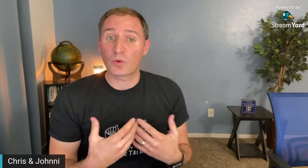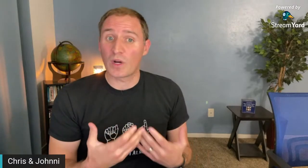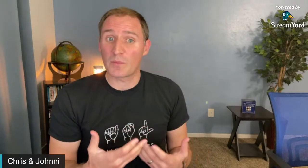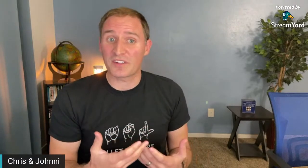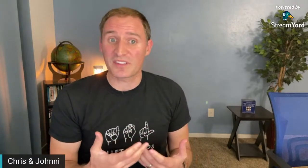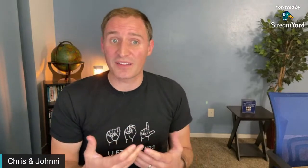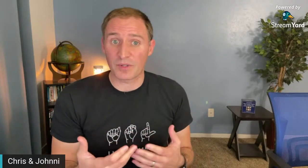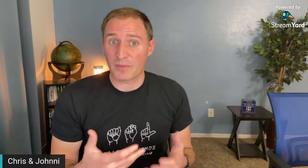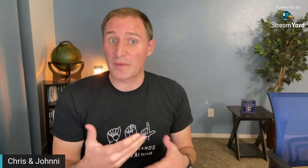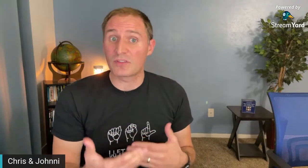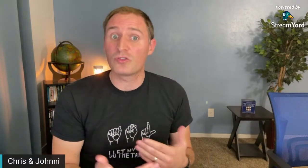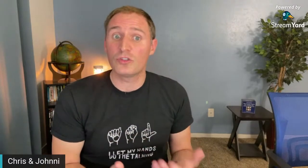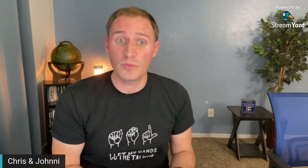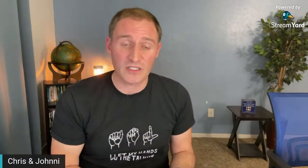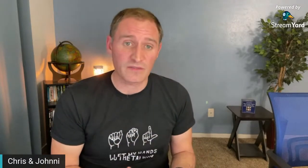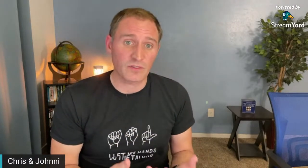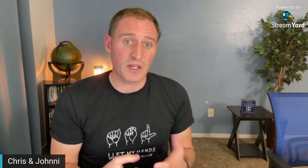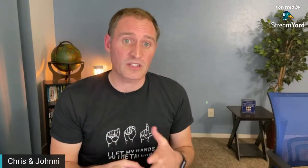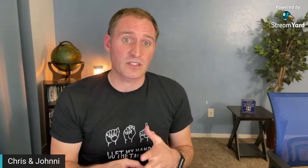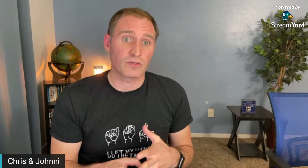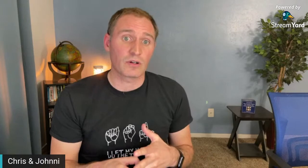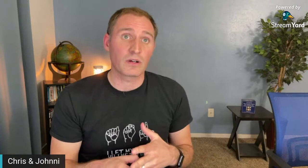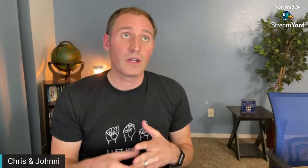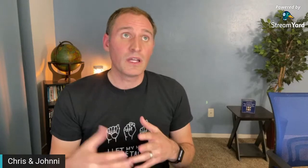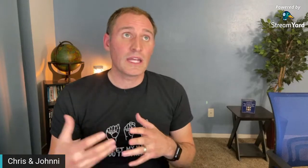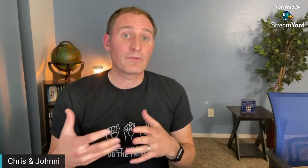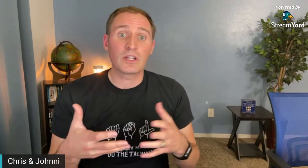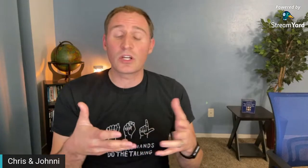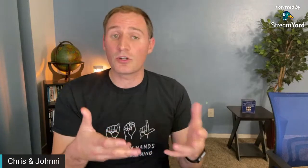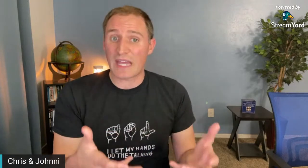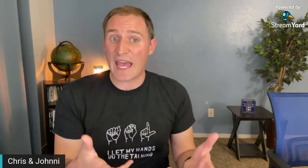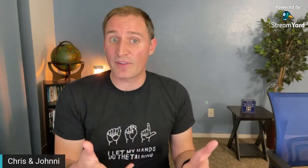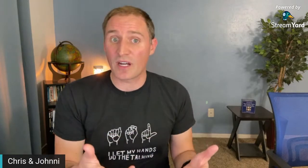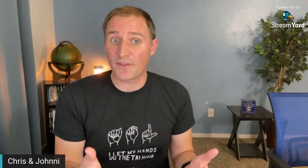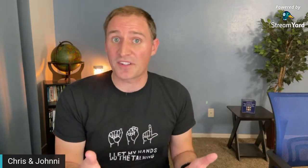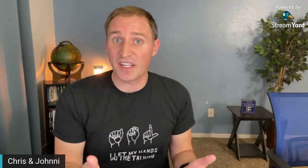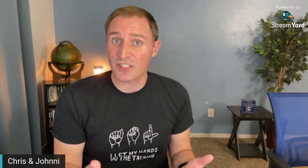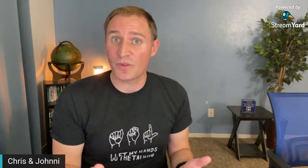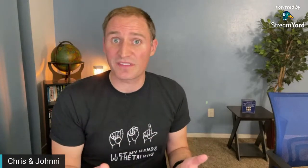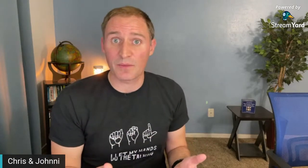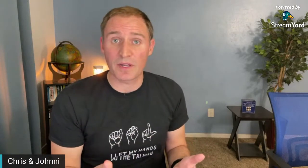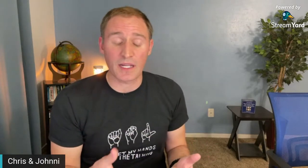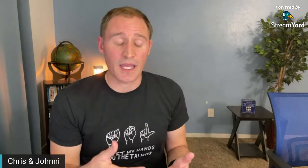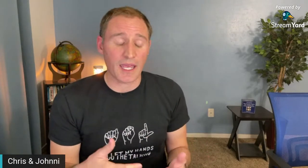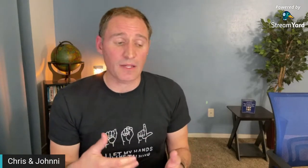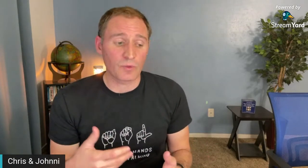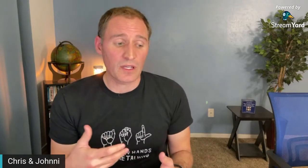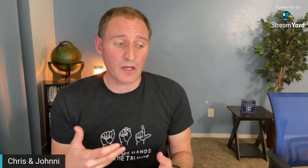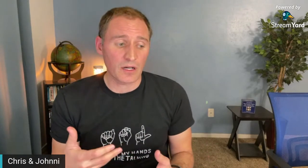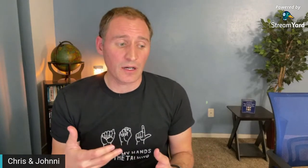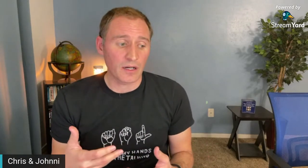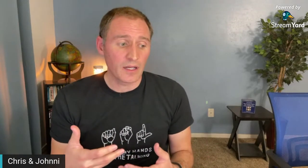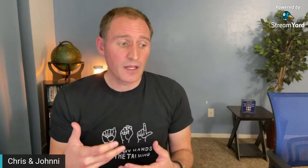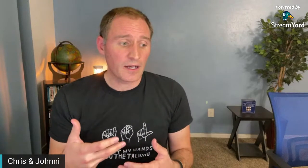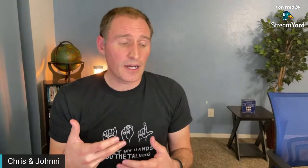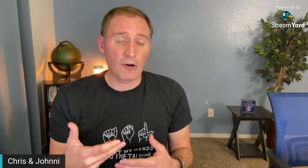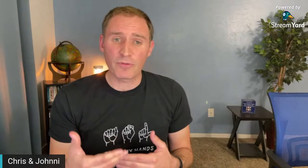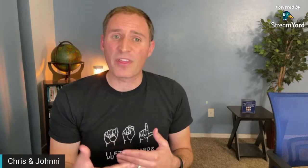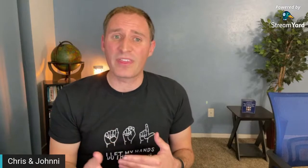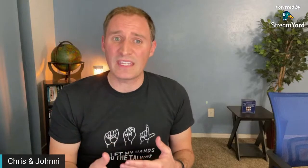overwhelm ourselves with maybe too much information, or if we go to have a conversation with somebody and we are overthinking